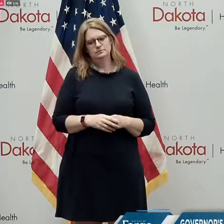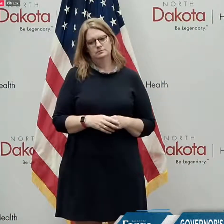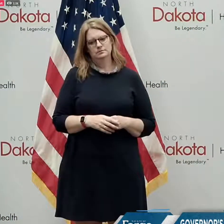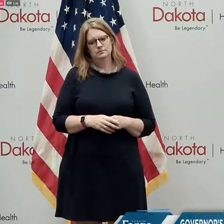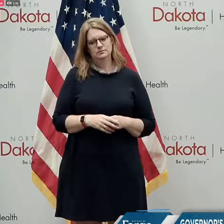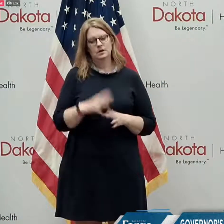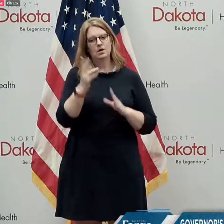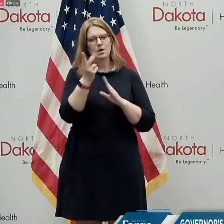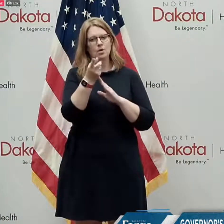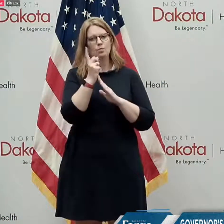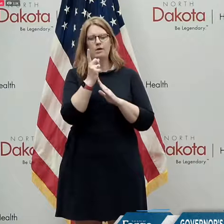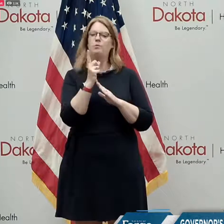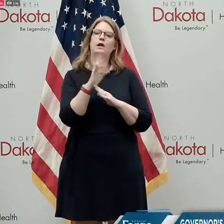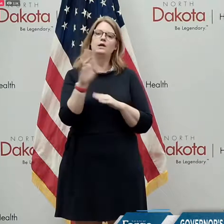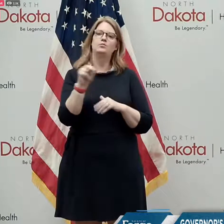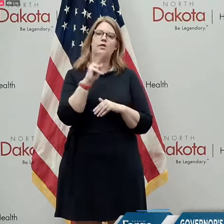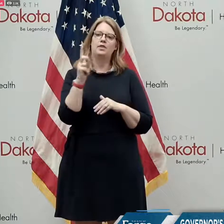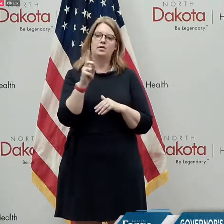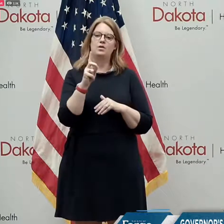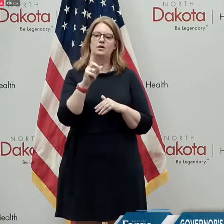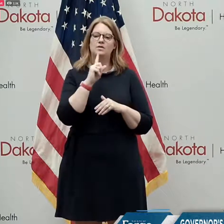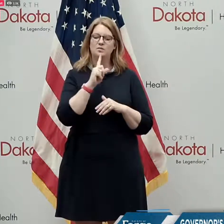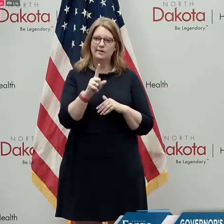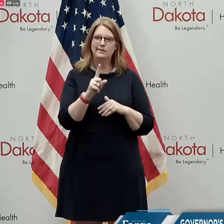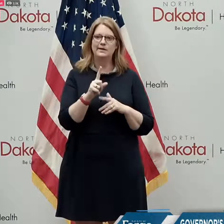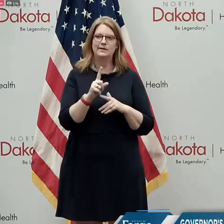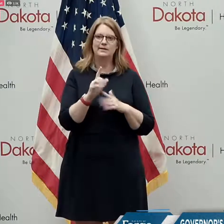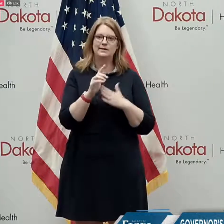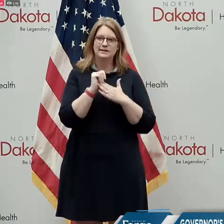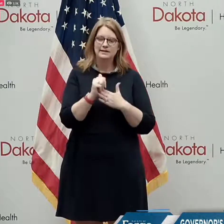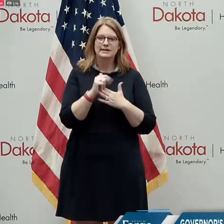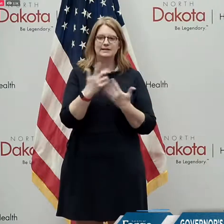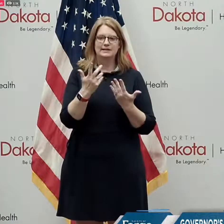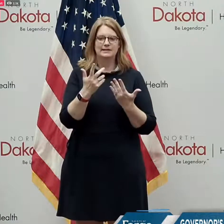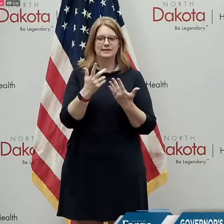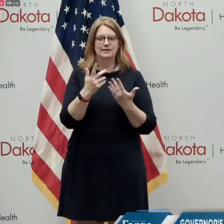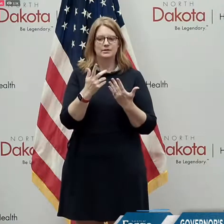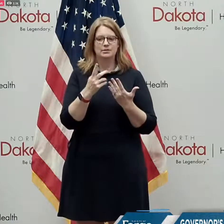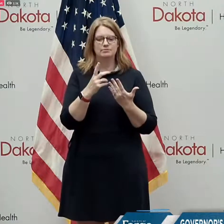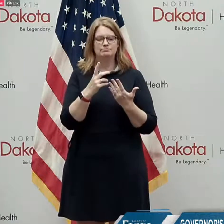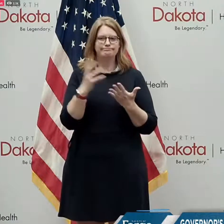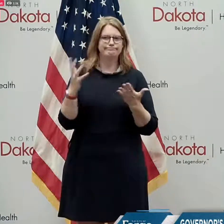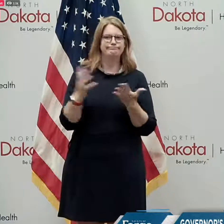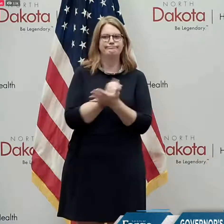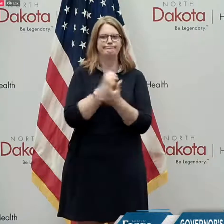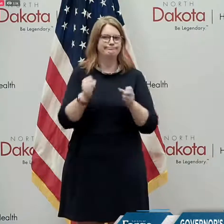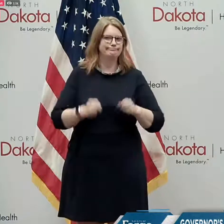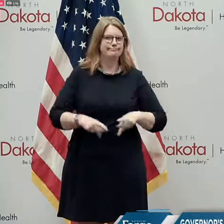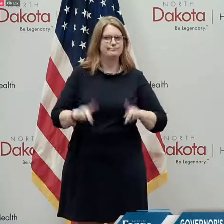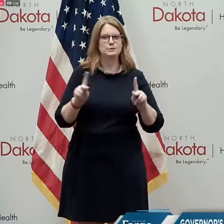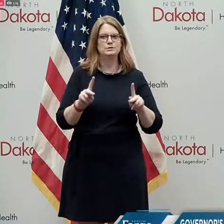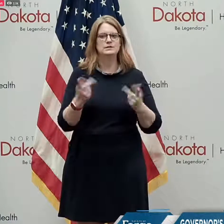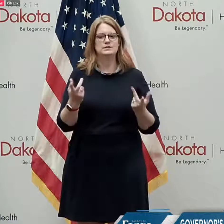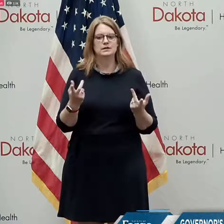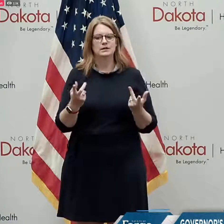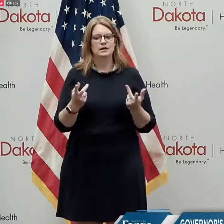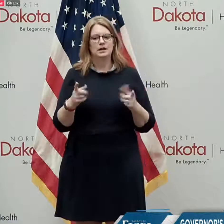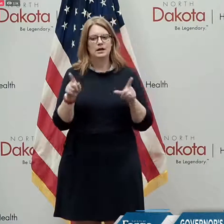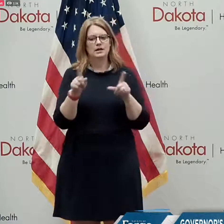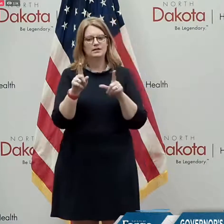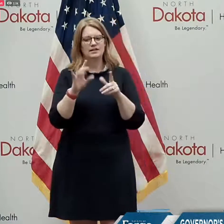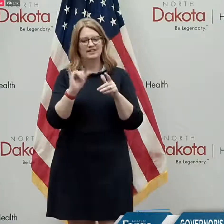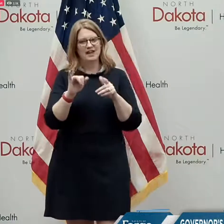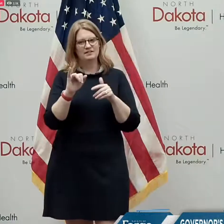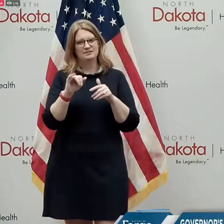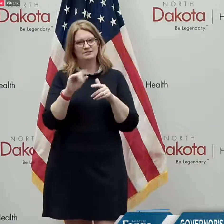early and continues to lead on, it has to do with using technology to help in the efforts on contact tracing